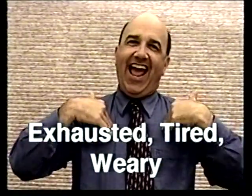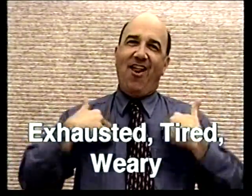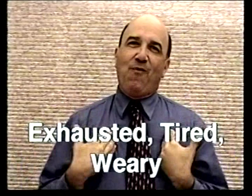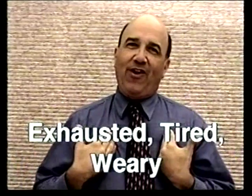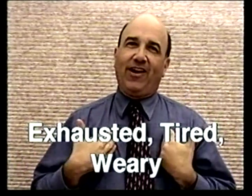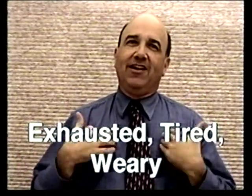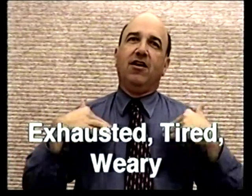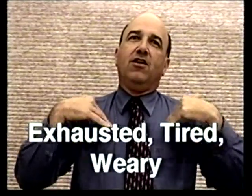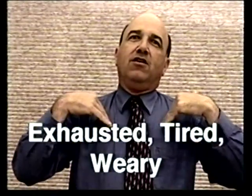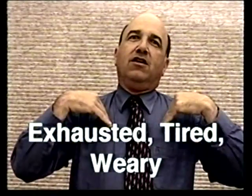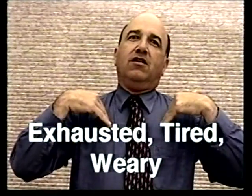Weary.